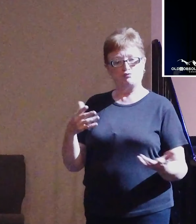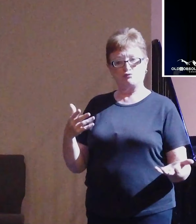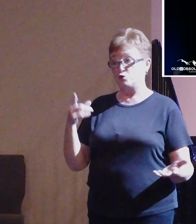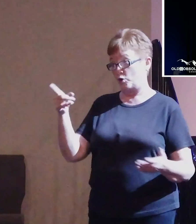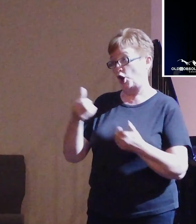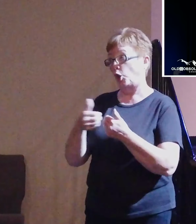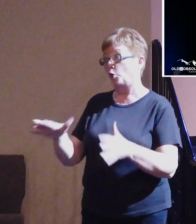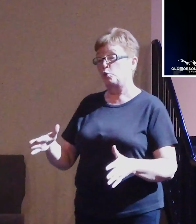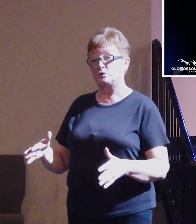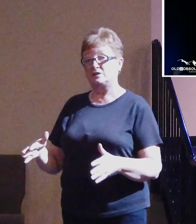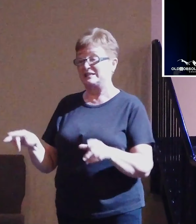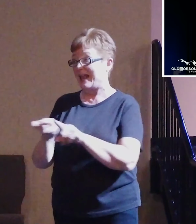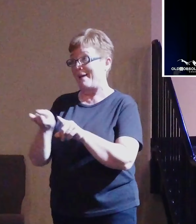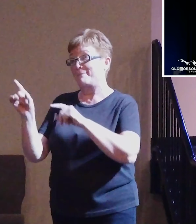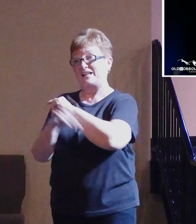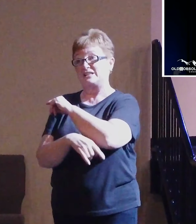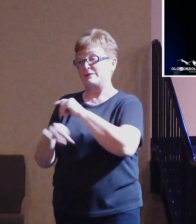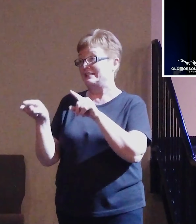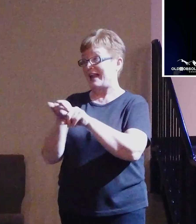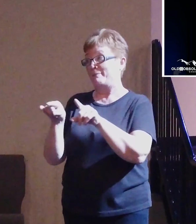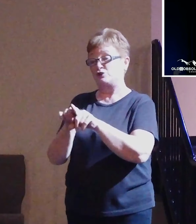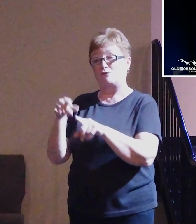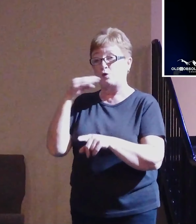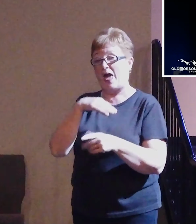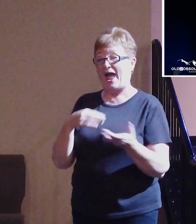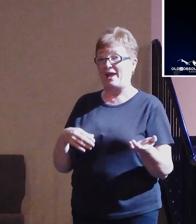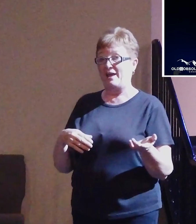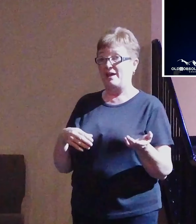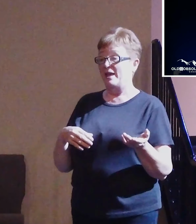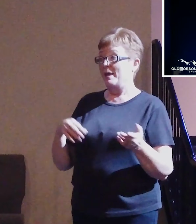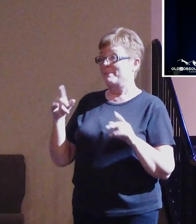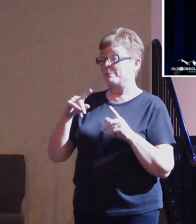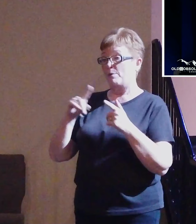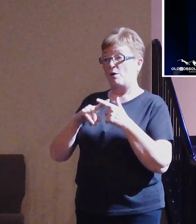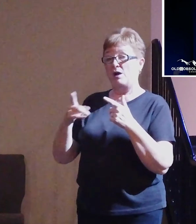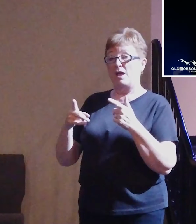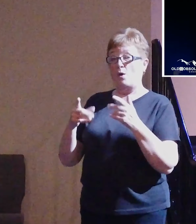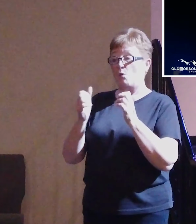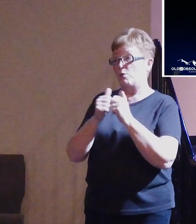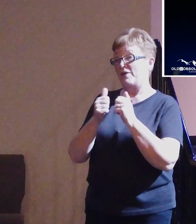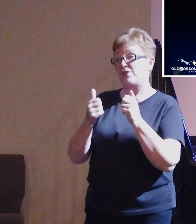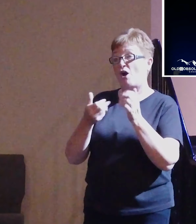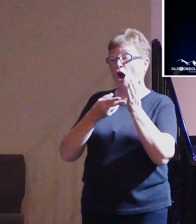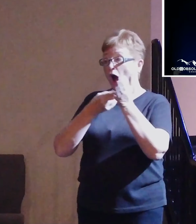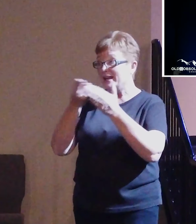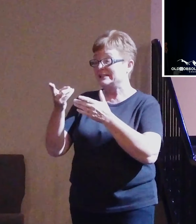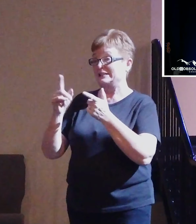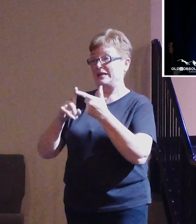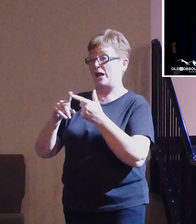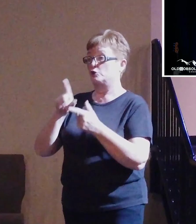whole truth, nothing but the truth, the people that are marked by honesty and truth telling in our relationships